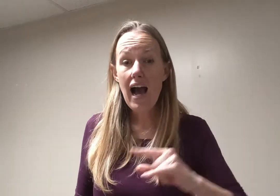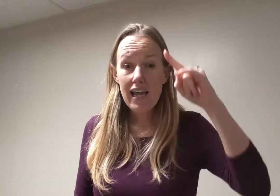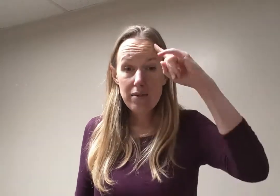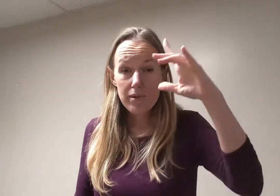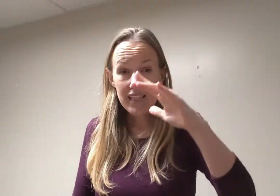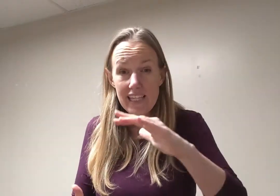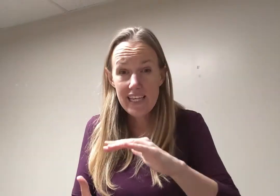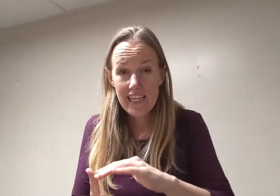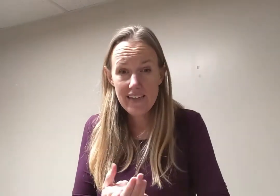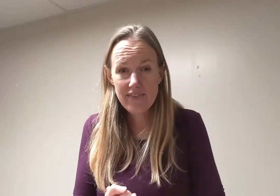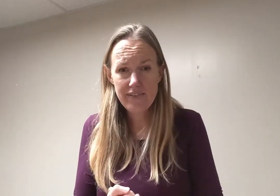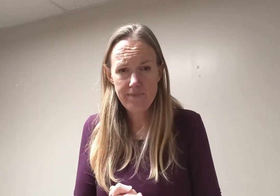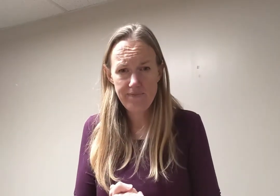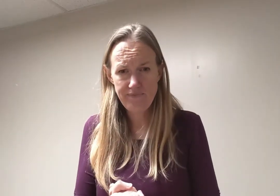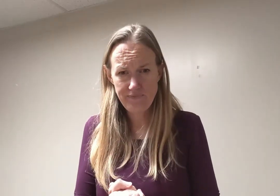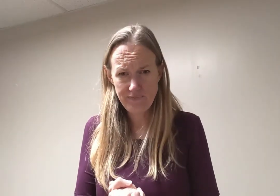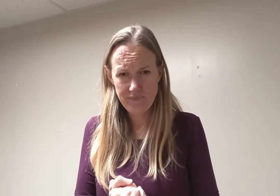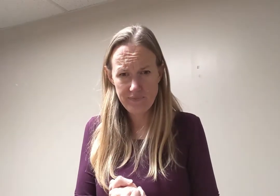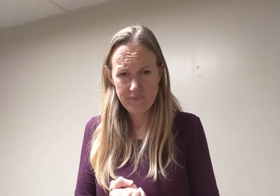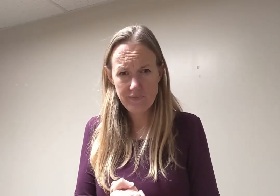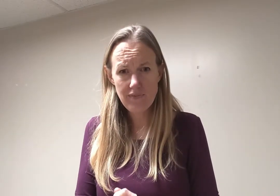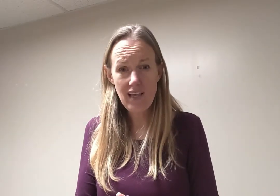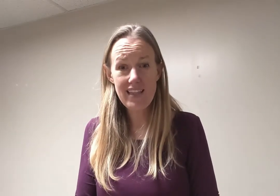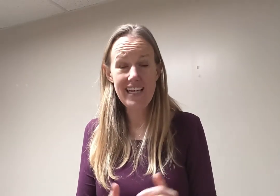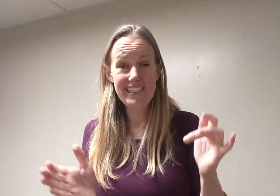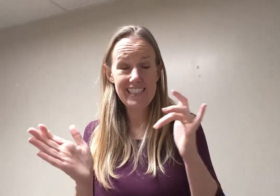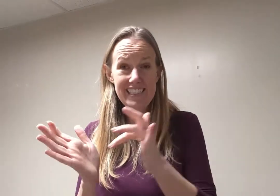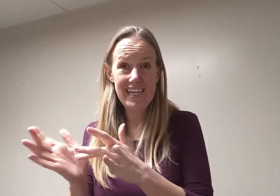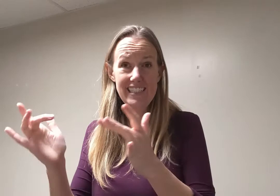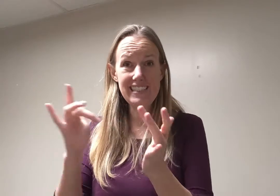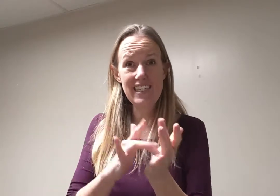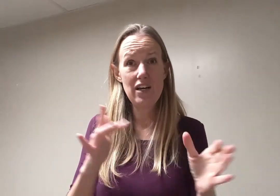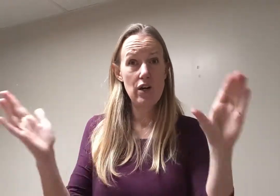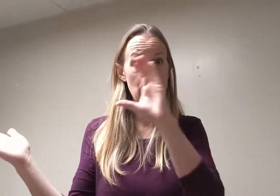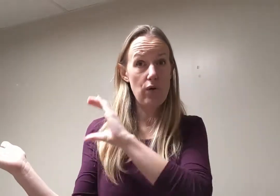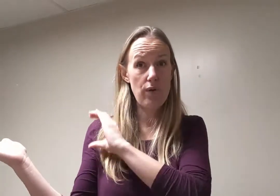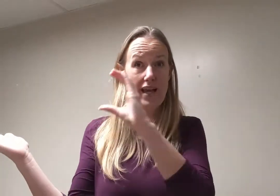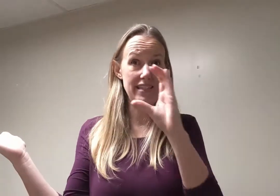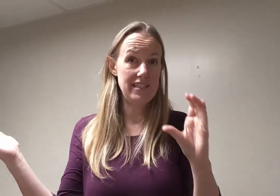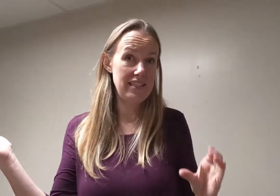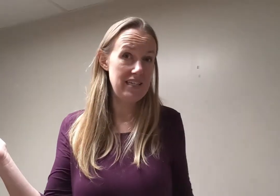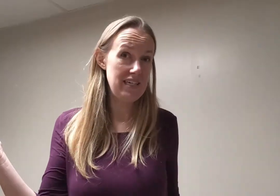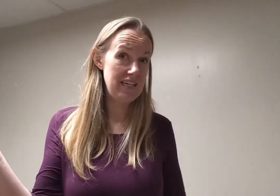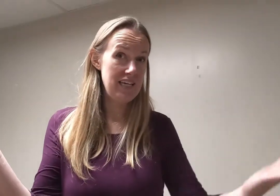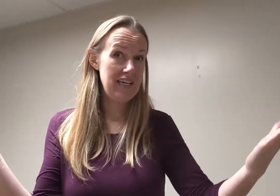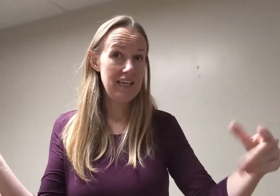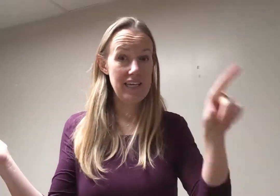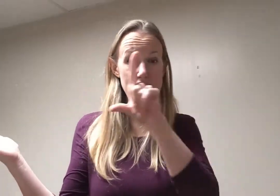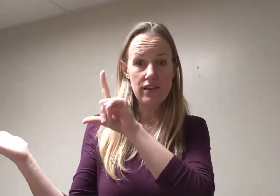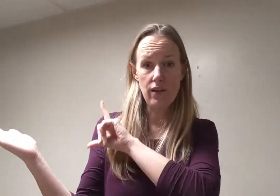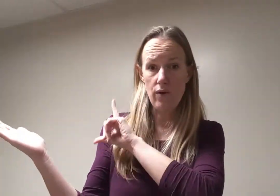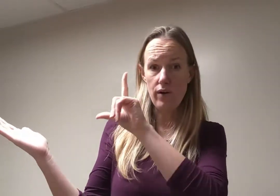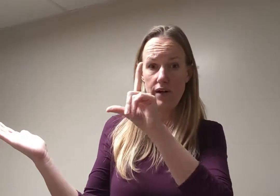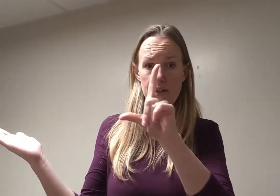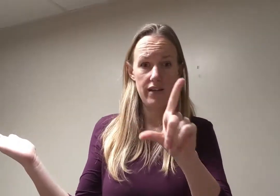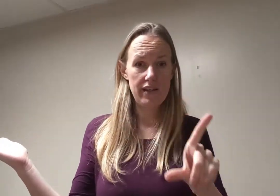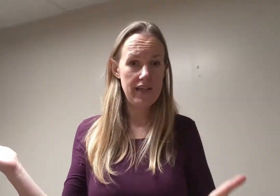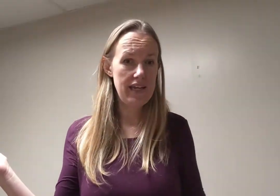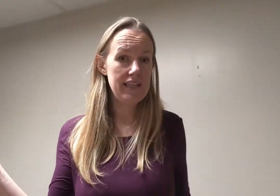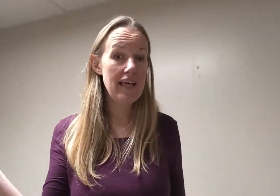I believe that Jesus Christ is Lord. And then